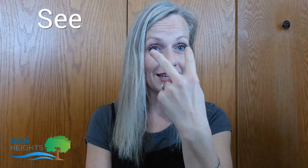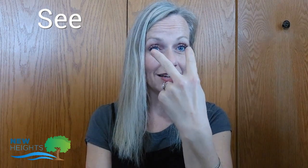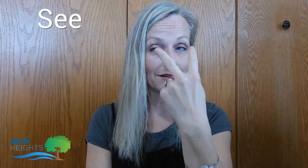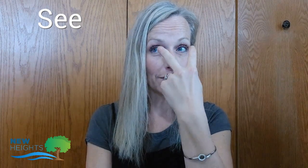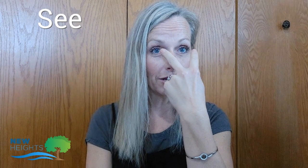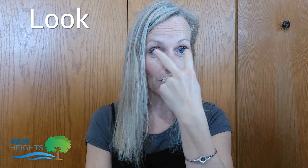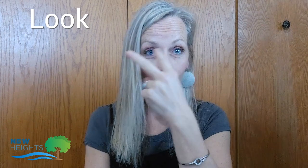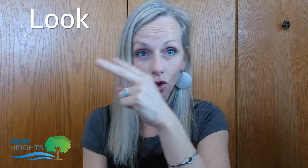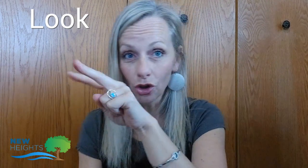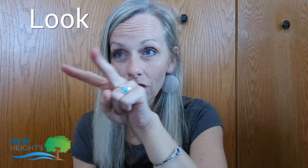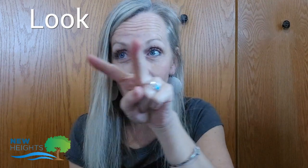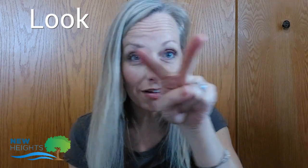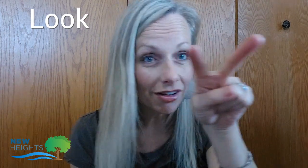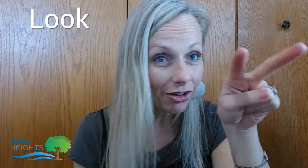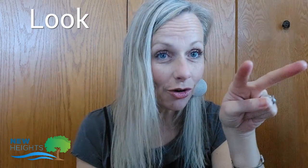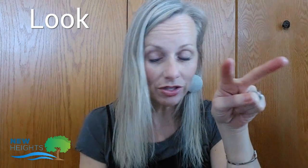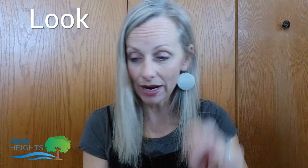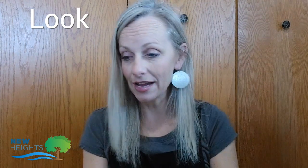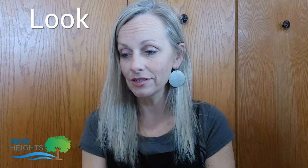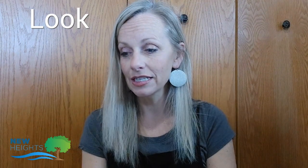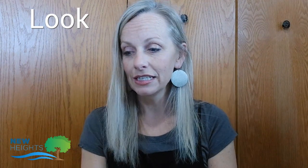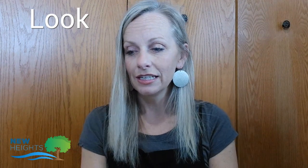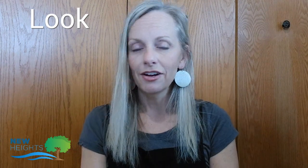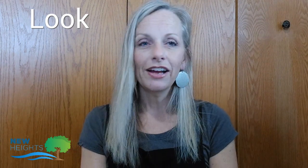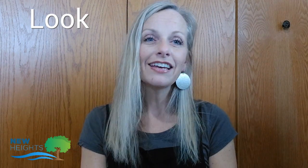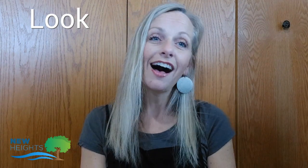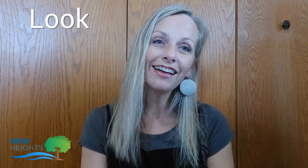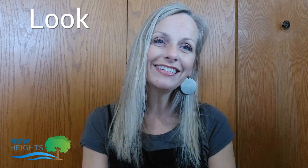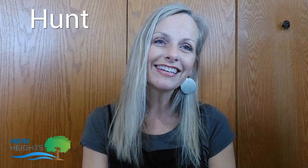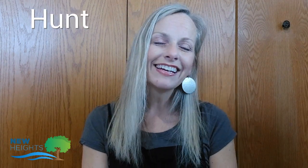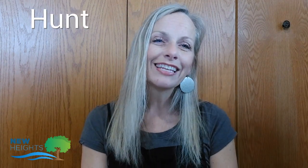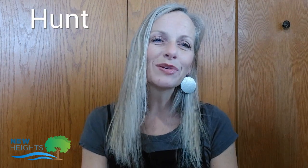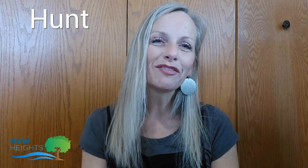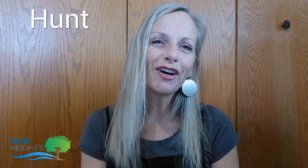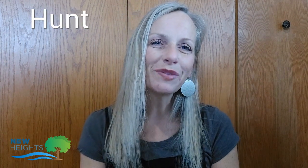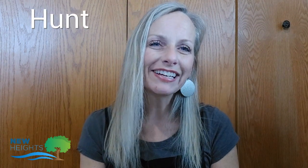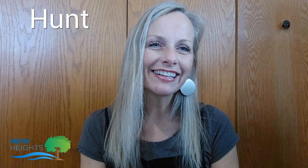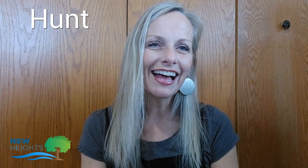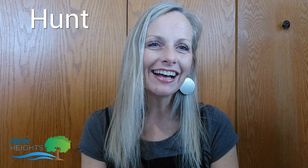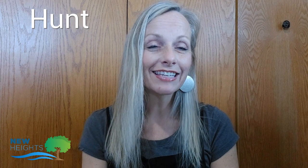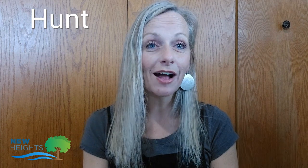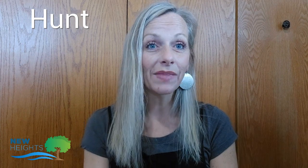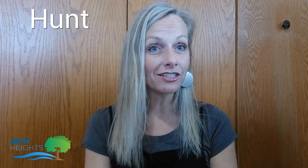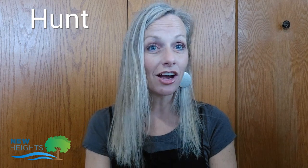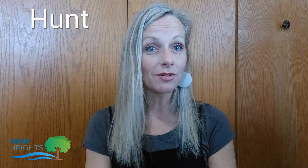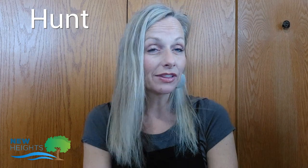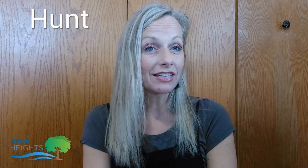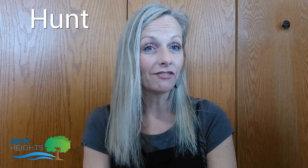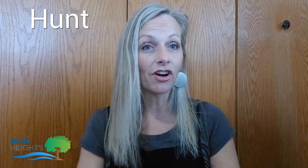See, but look goes around, right? Hunt. This was a fun one in class. I talked about the sign for